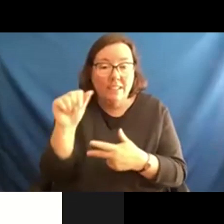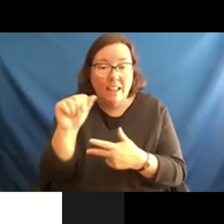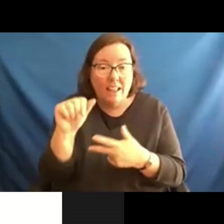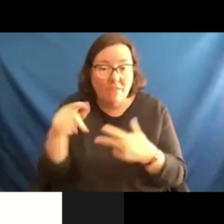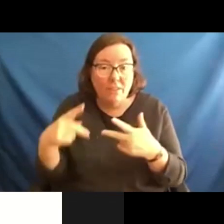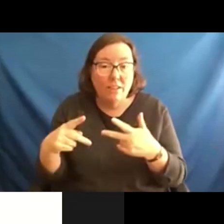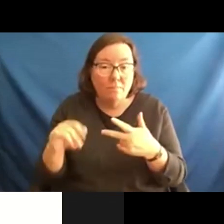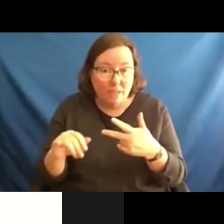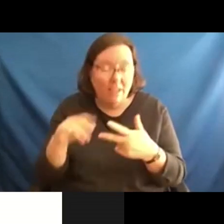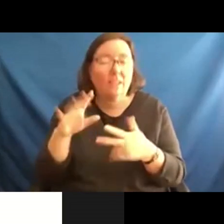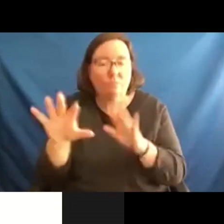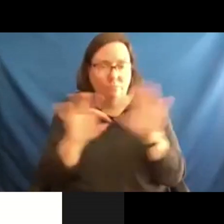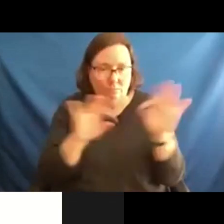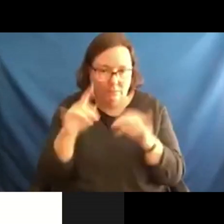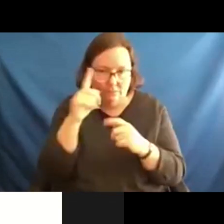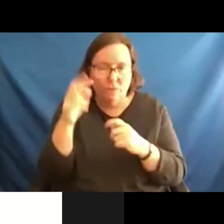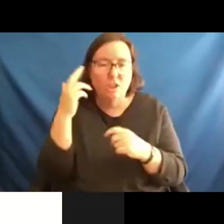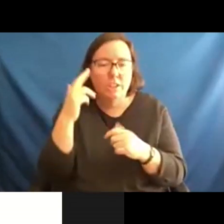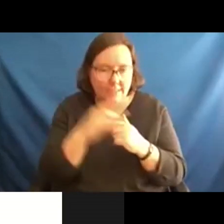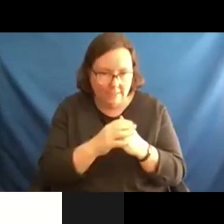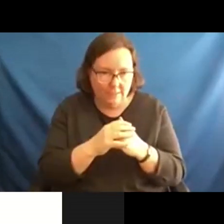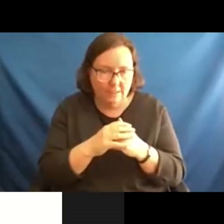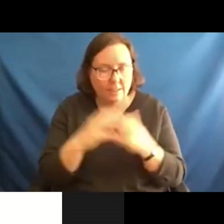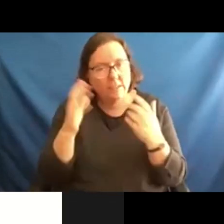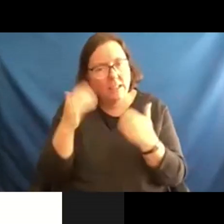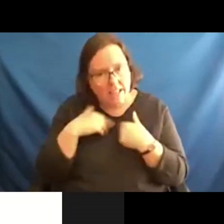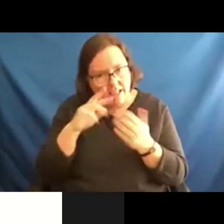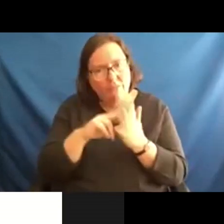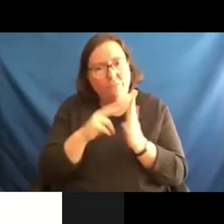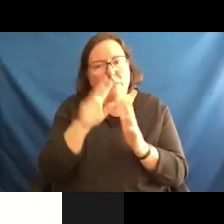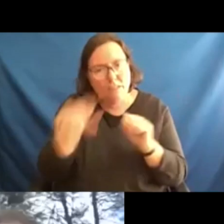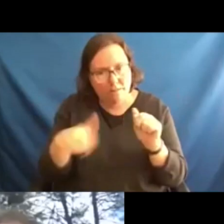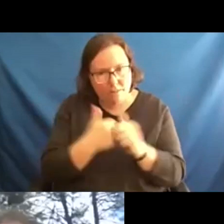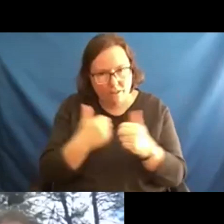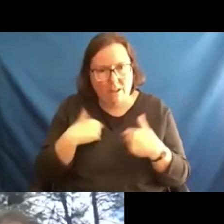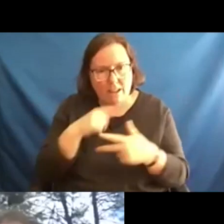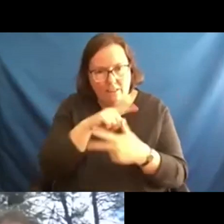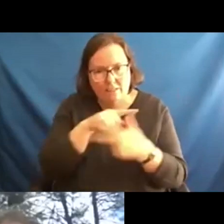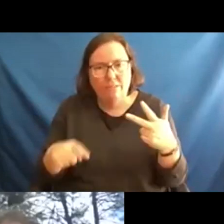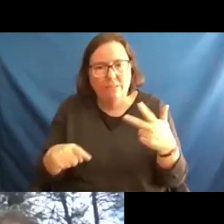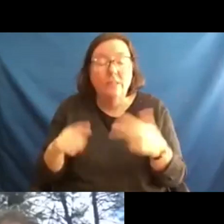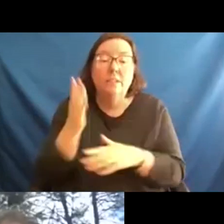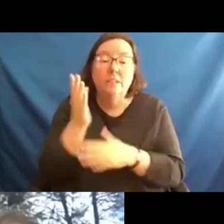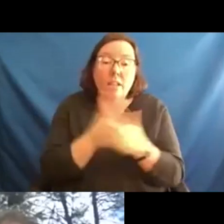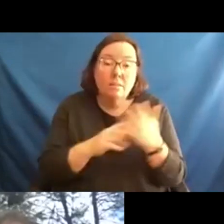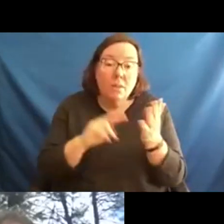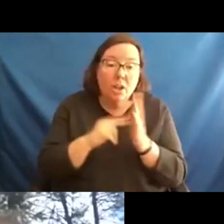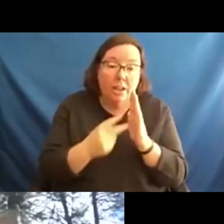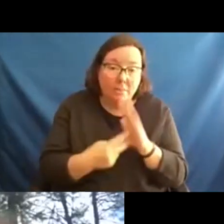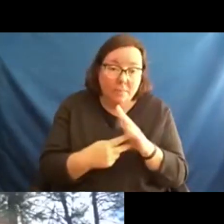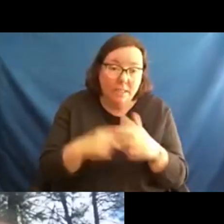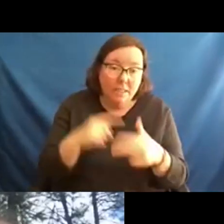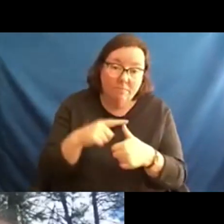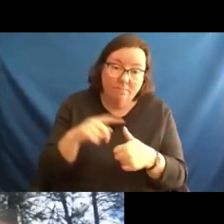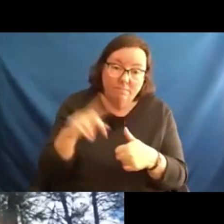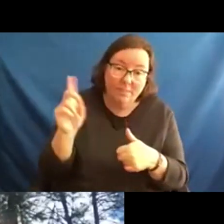for specific reasons, and they carry meaning. As part of the meaning, D is